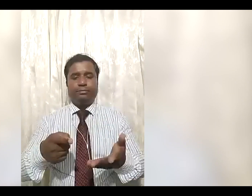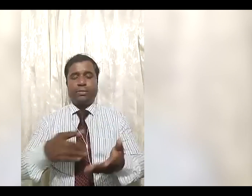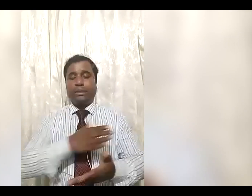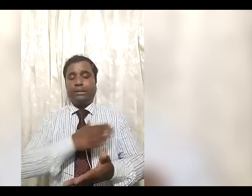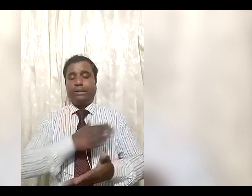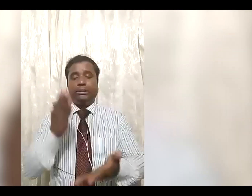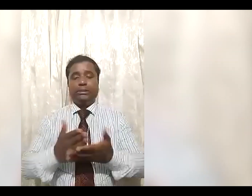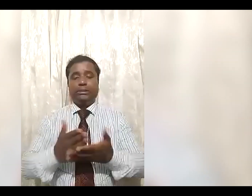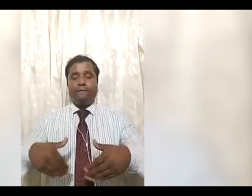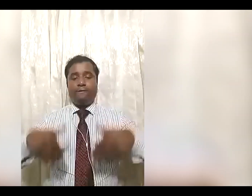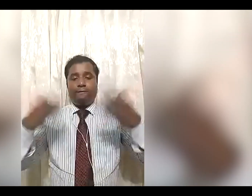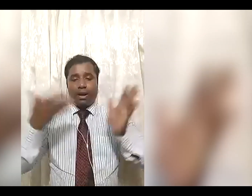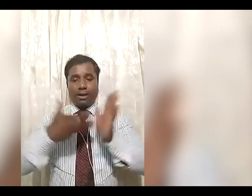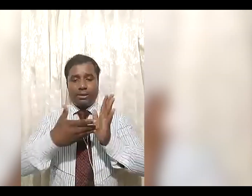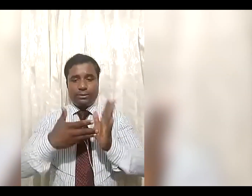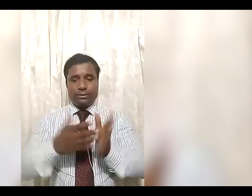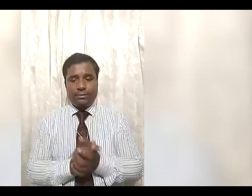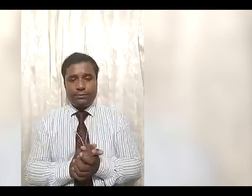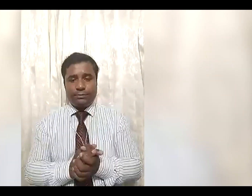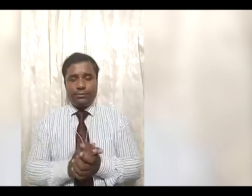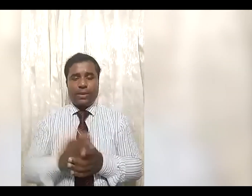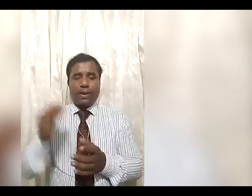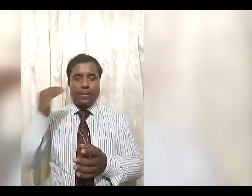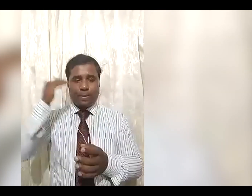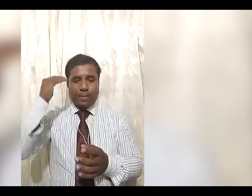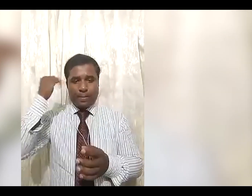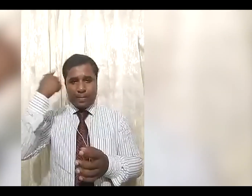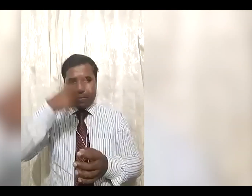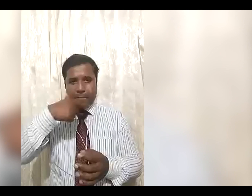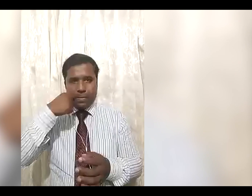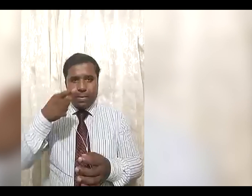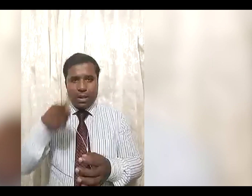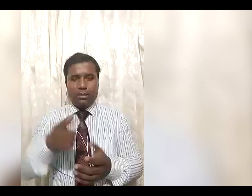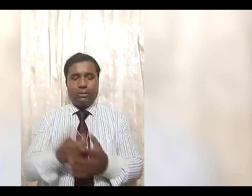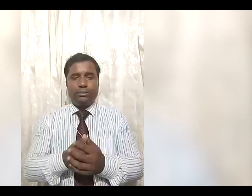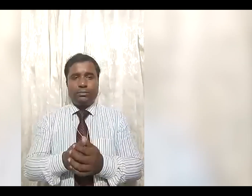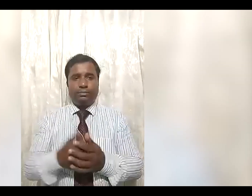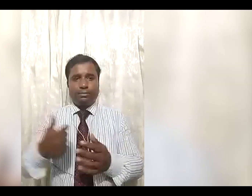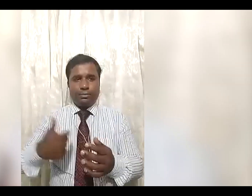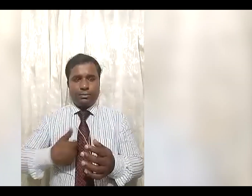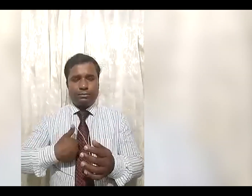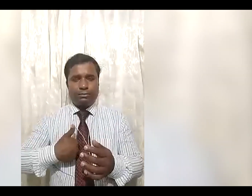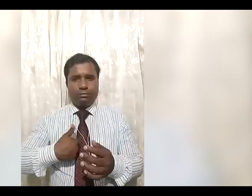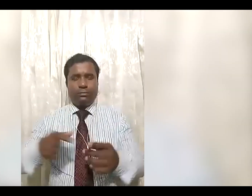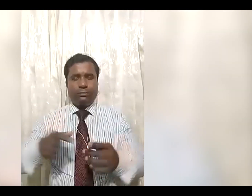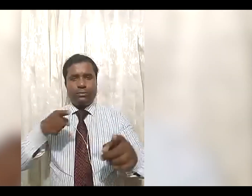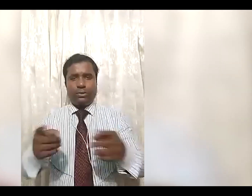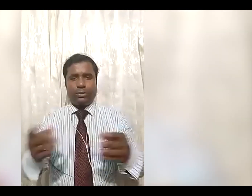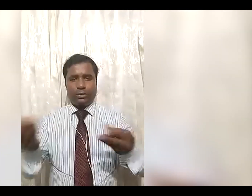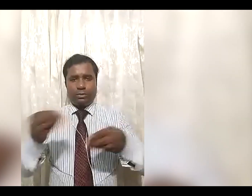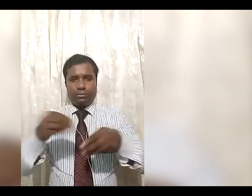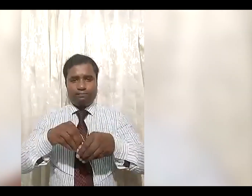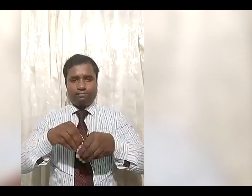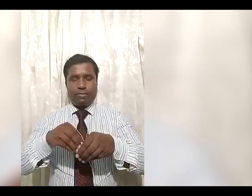we, as a person with disability, we are the equal citizen